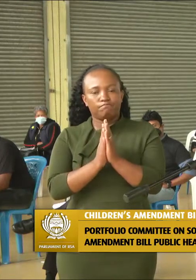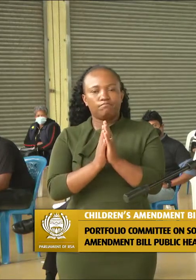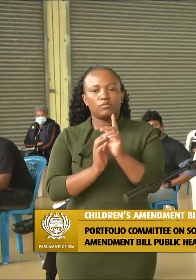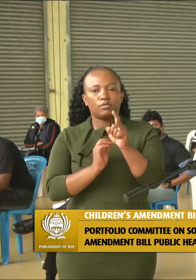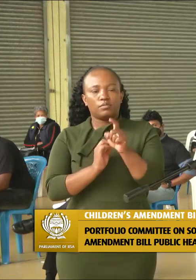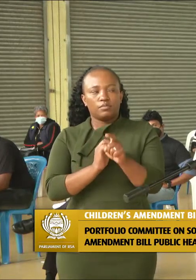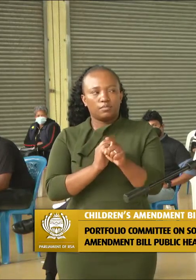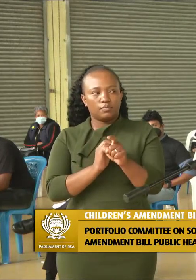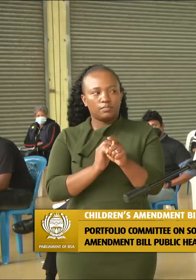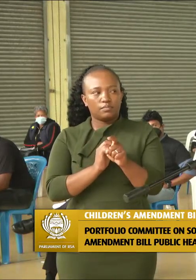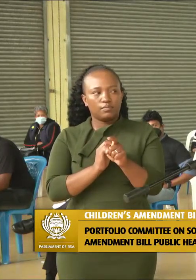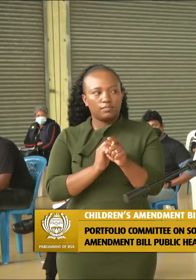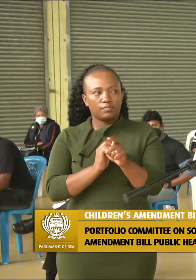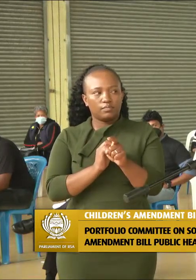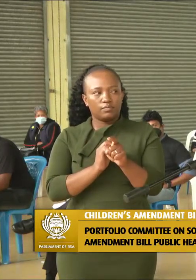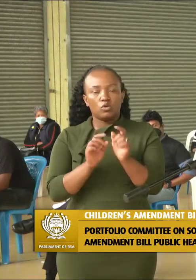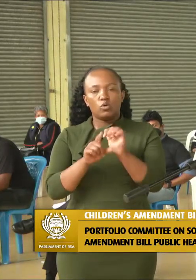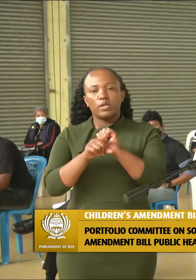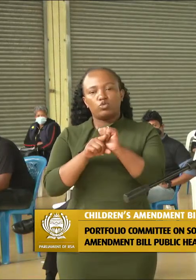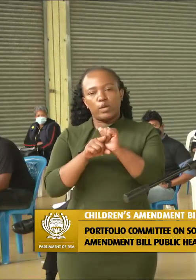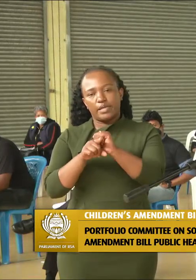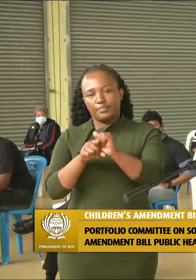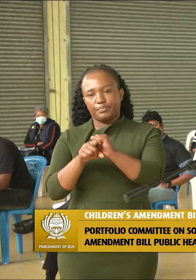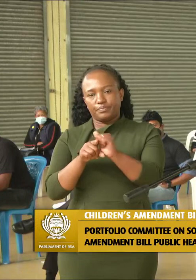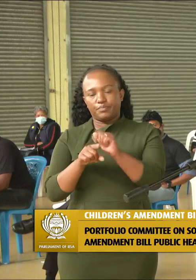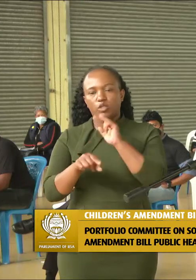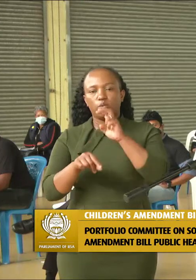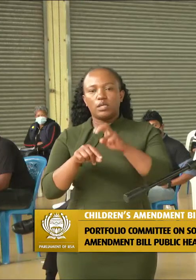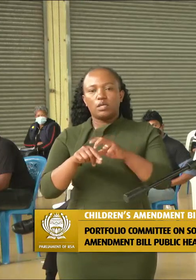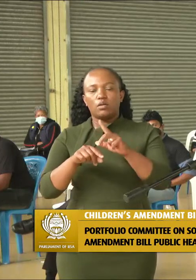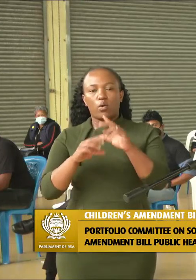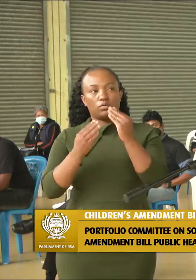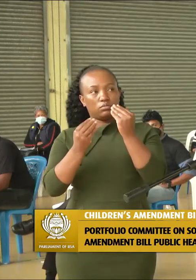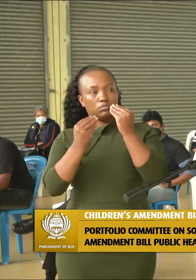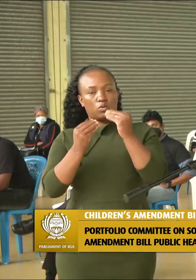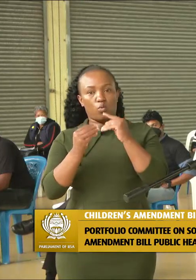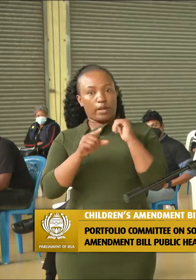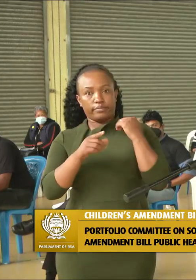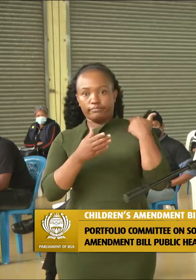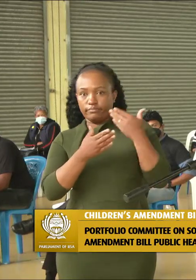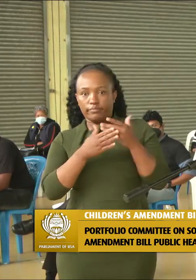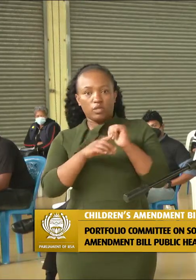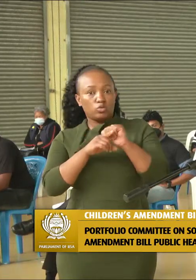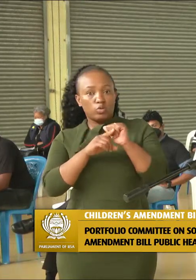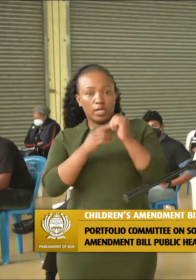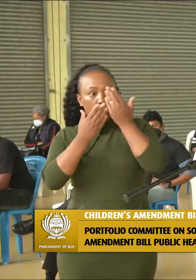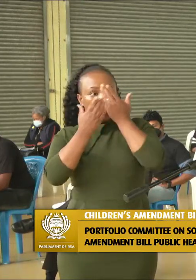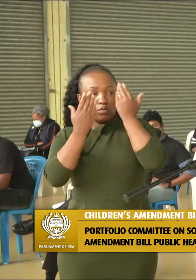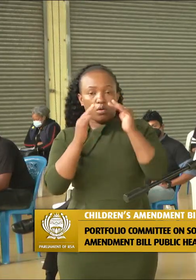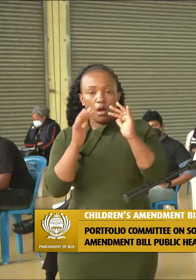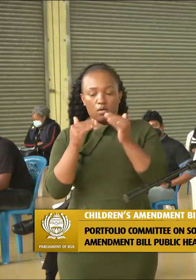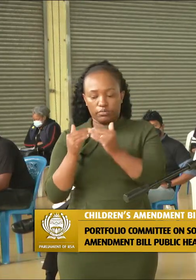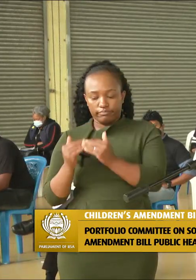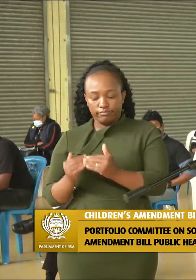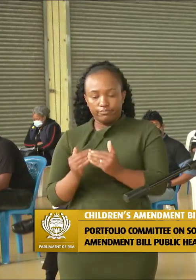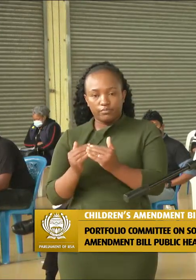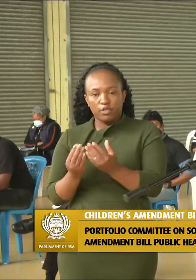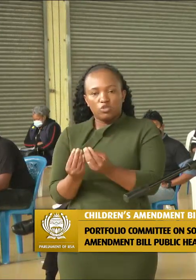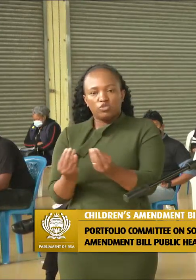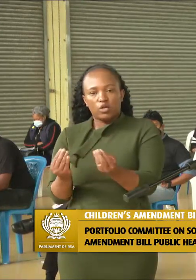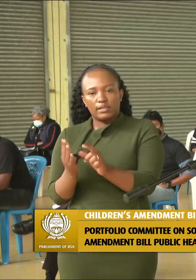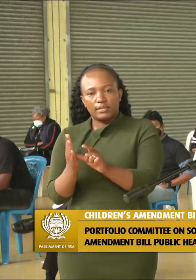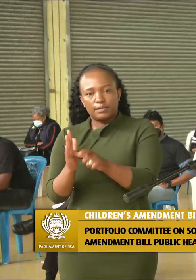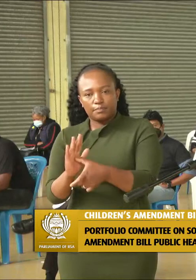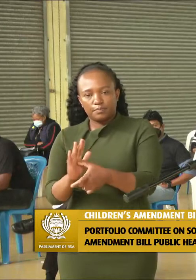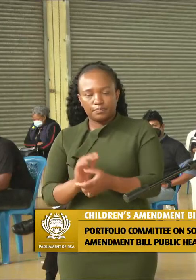ngoba ezinkulisa asiqeqeshelwanga ukuthi singabheka izingane ezikhubazekile. I would like them to explain further about